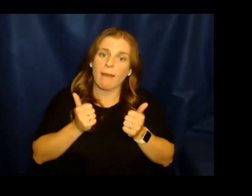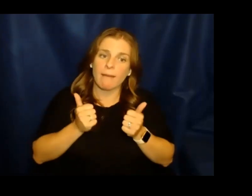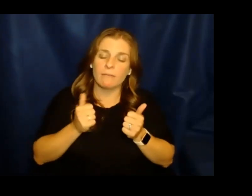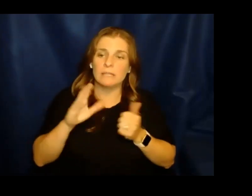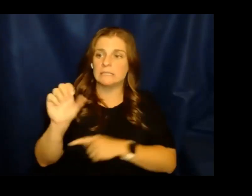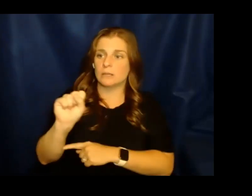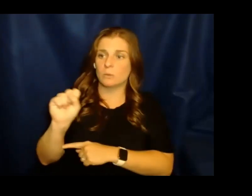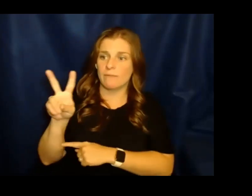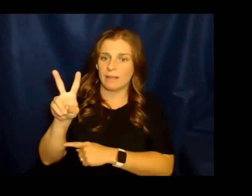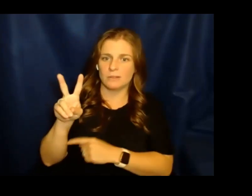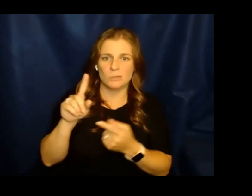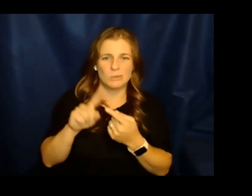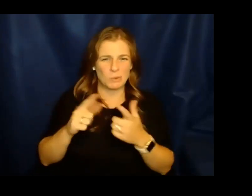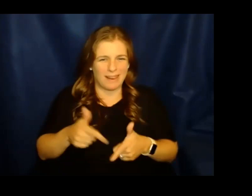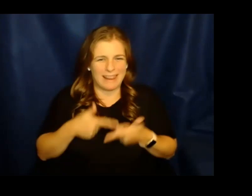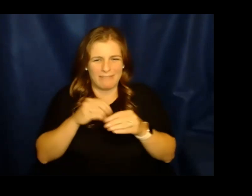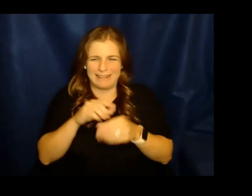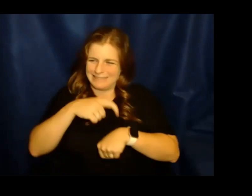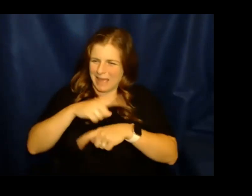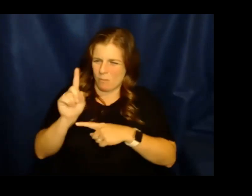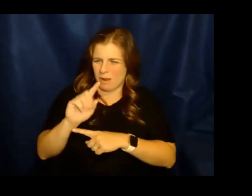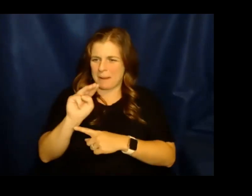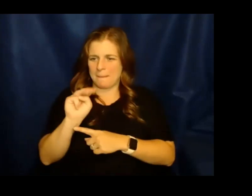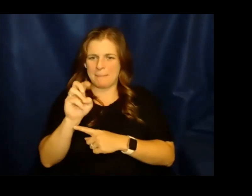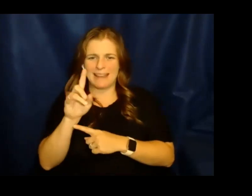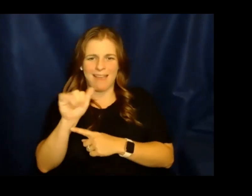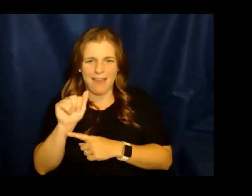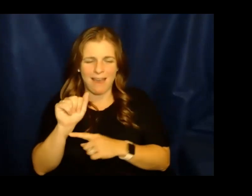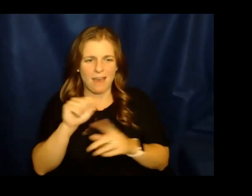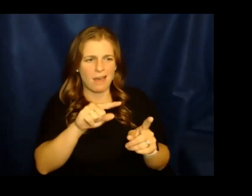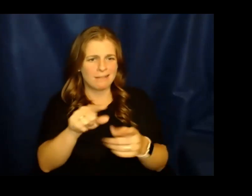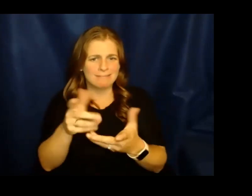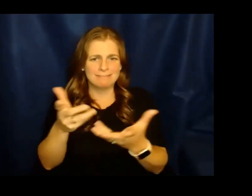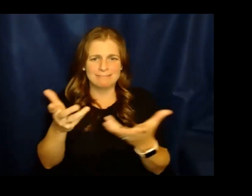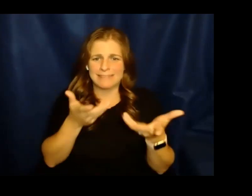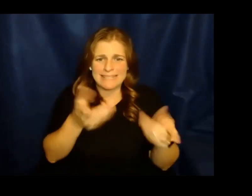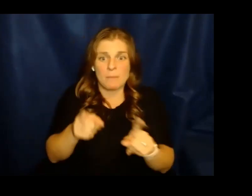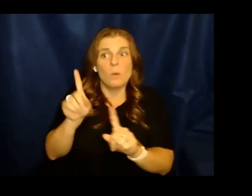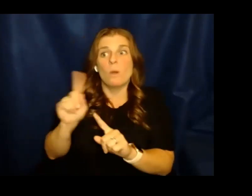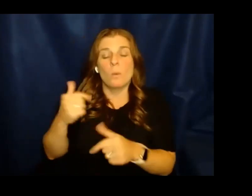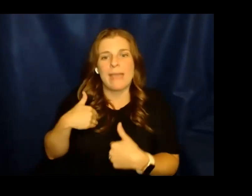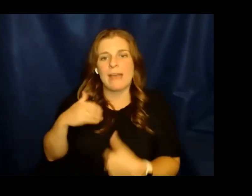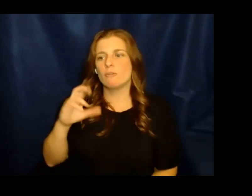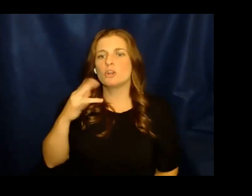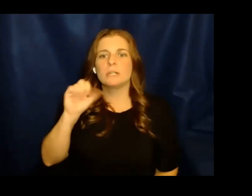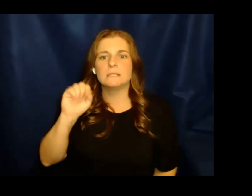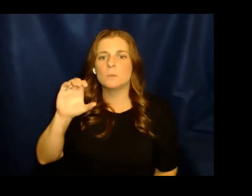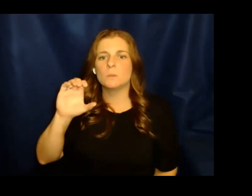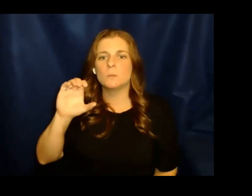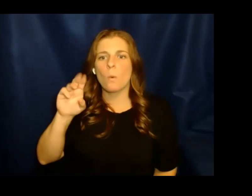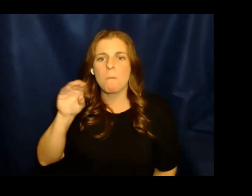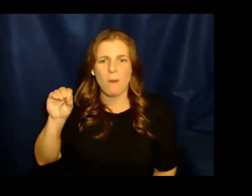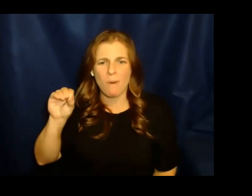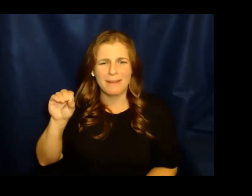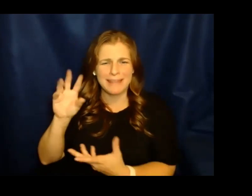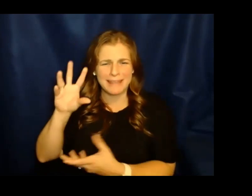a media landscape where we have Chris Cuomo at a major media outlet taking part in giving strategy